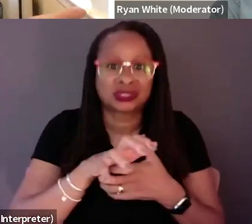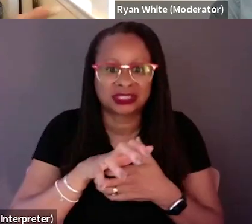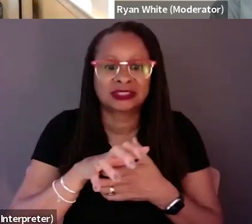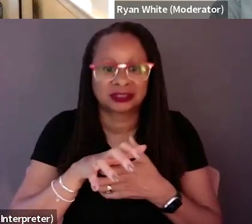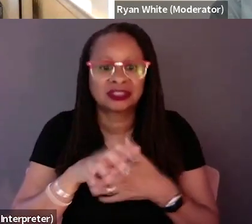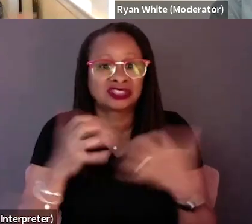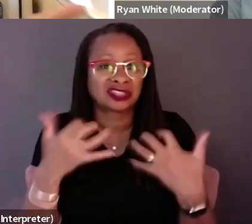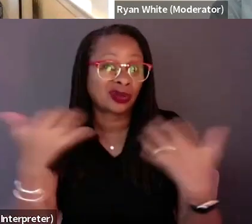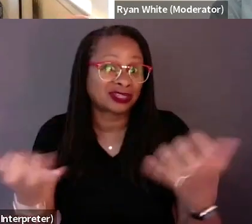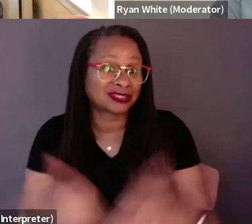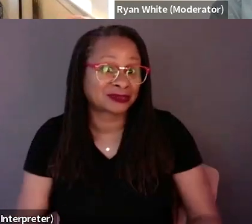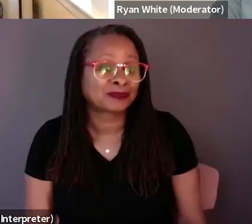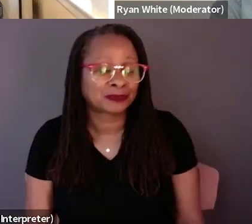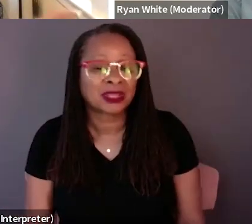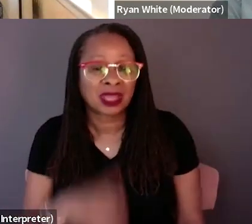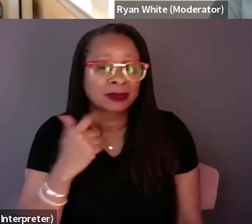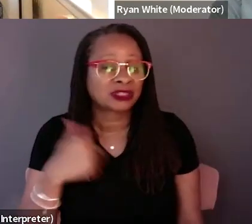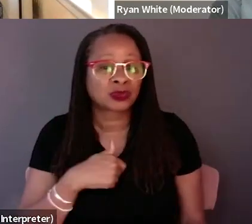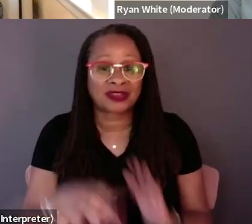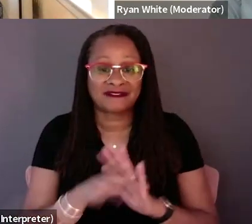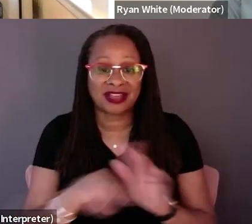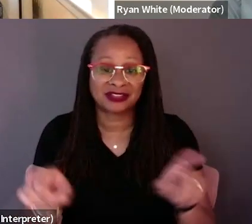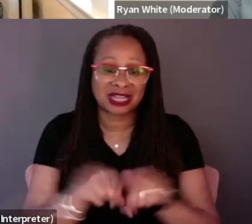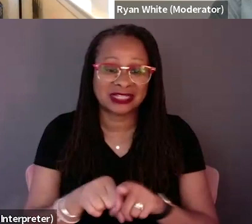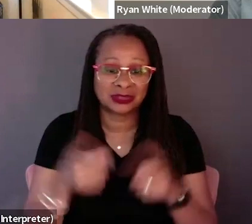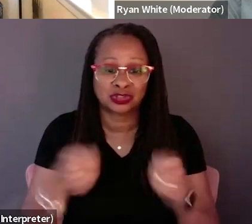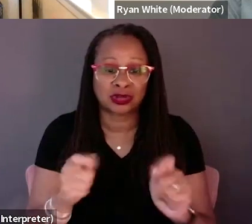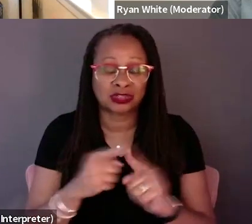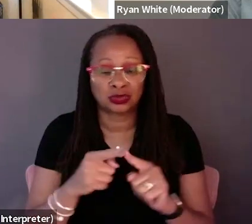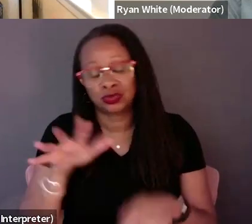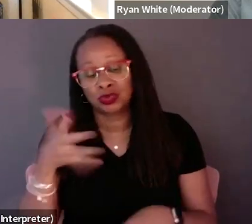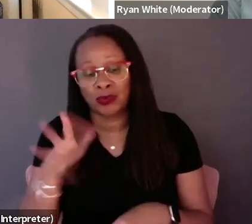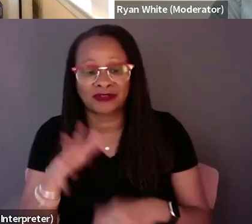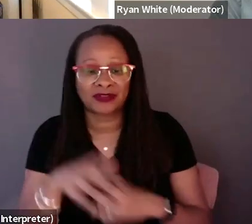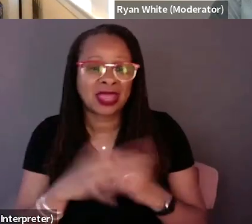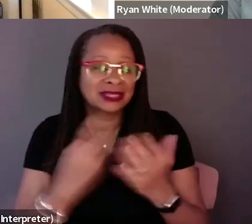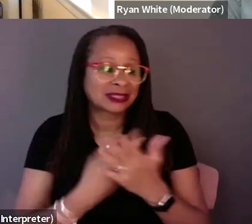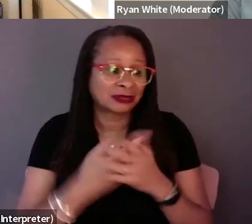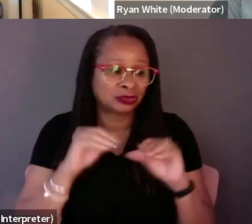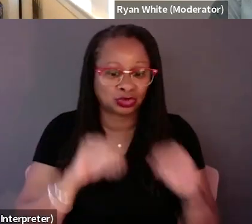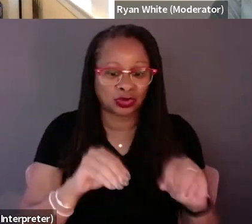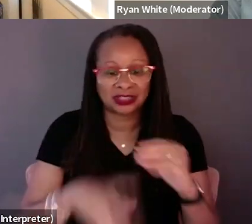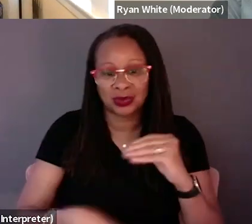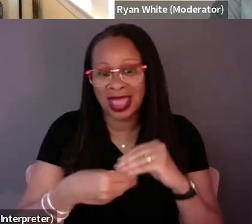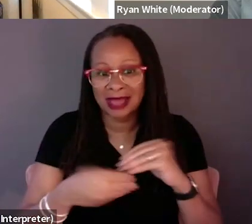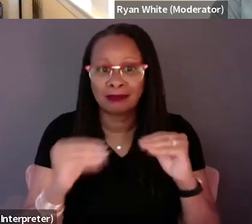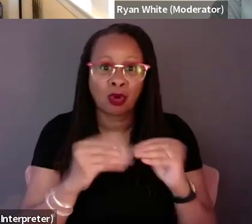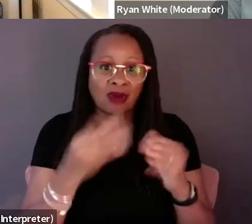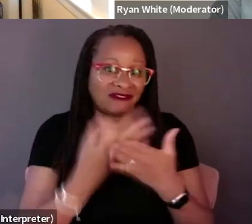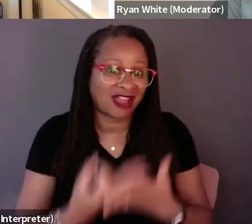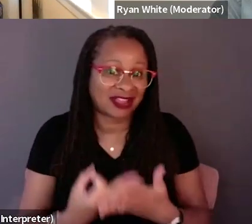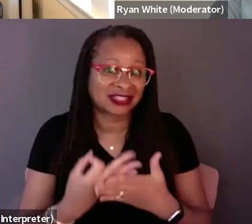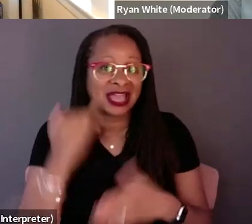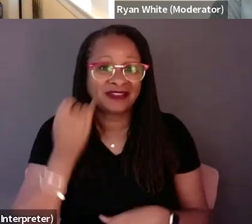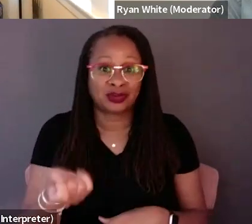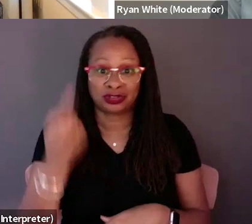confusing the audience, because we found that as when we tried to sort of sometimes we tried to put in more facts that